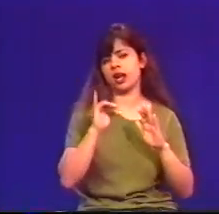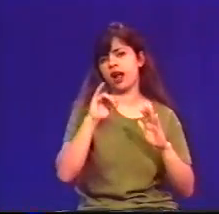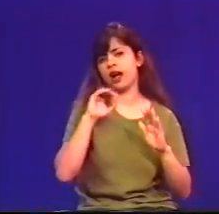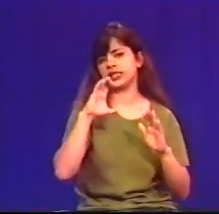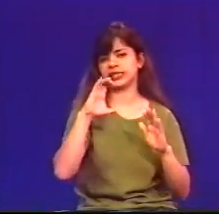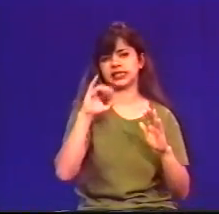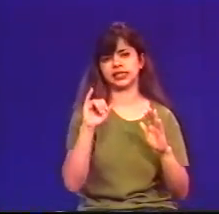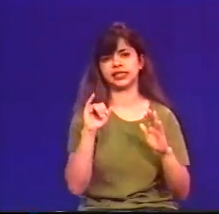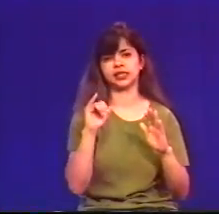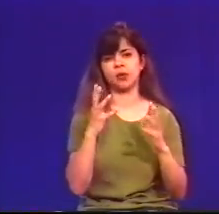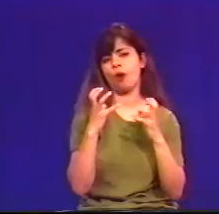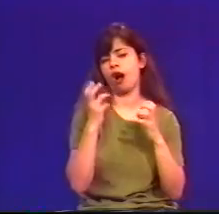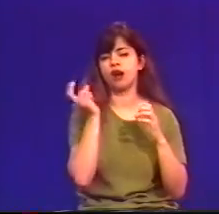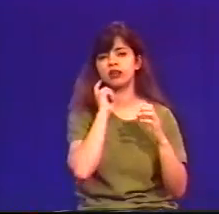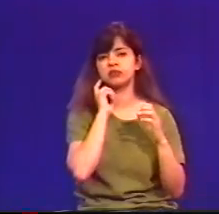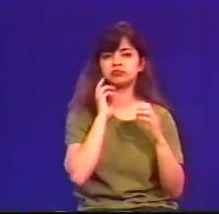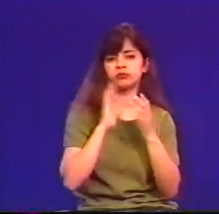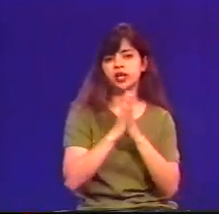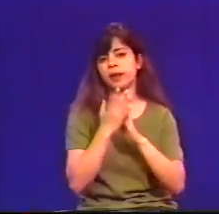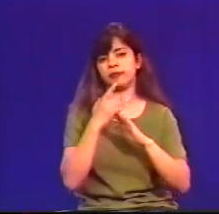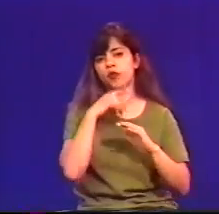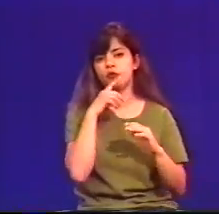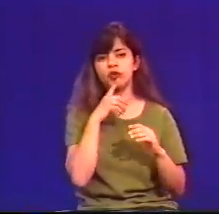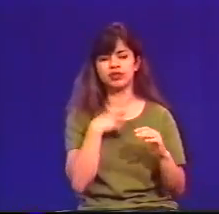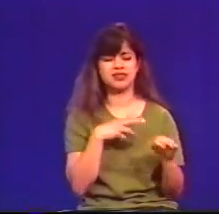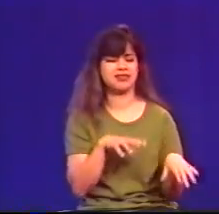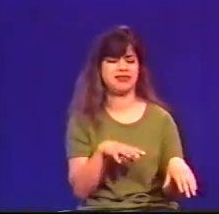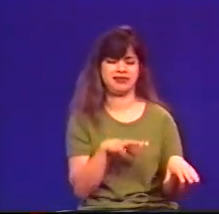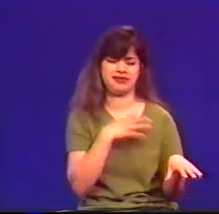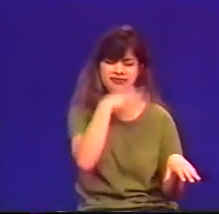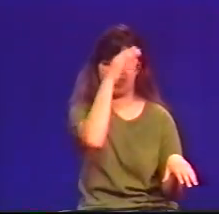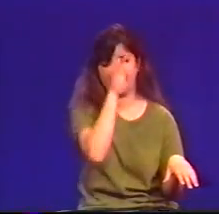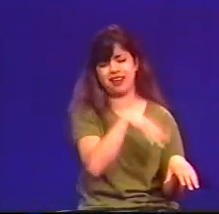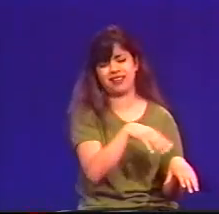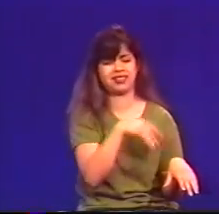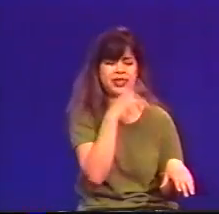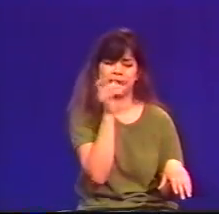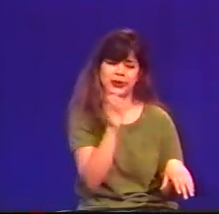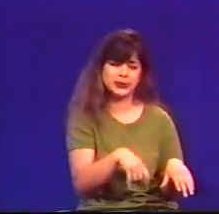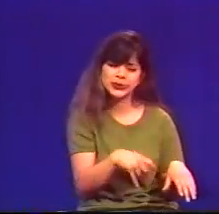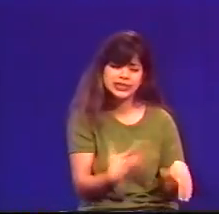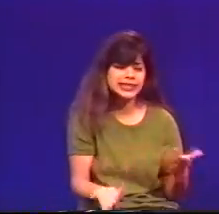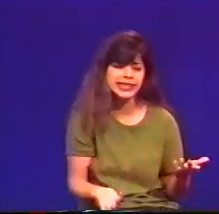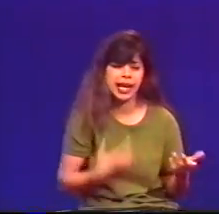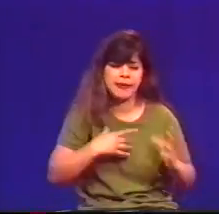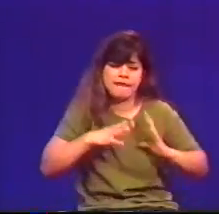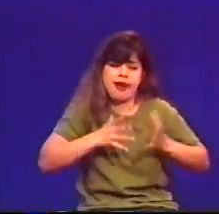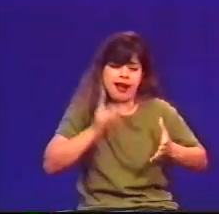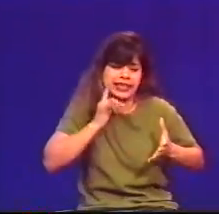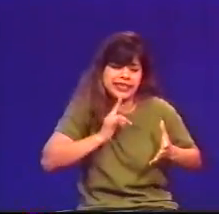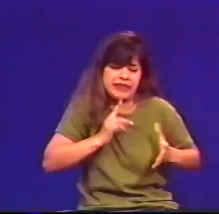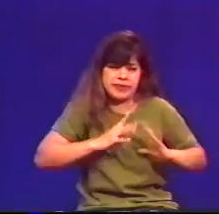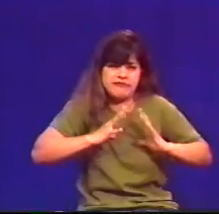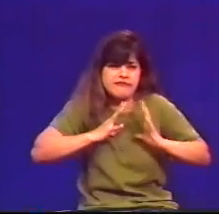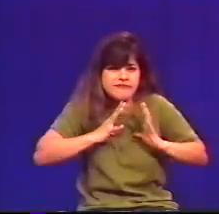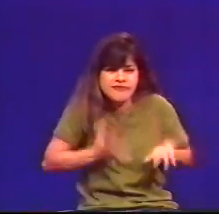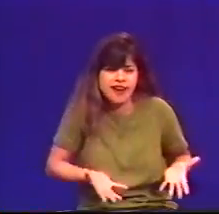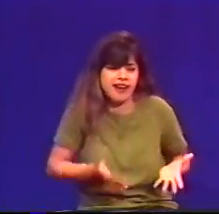He had heard about the cochlear implant surgery and wanted me to go through some tests and find out if I might be a good candidate for that